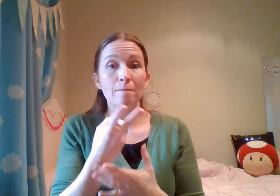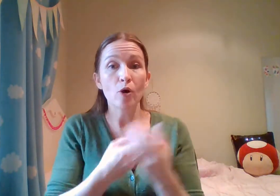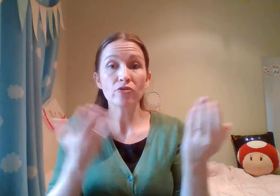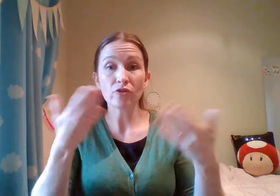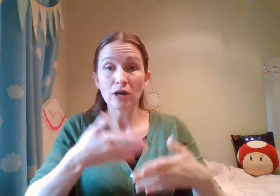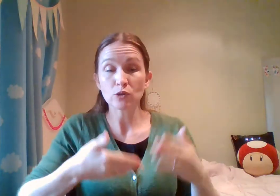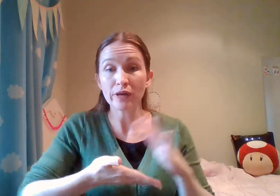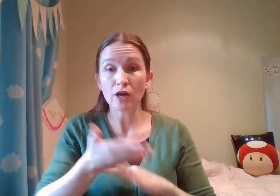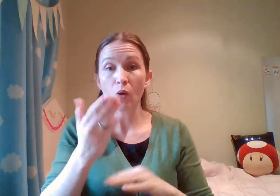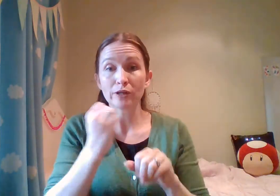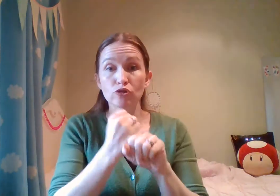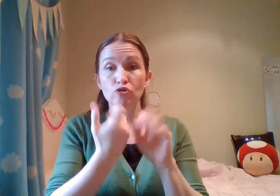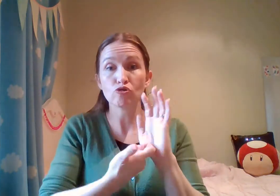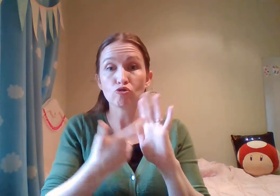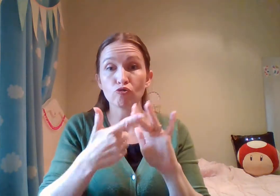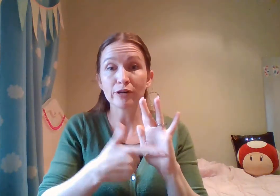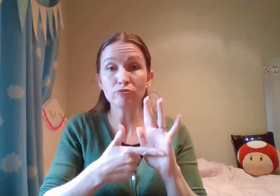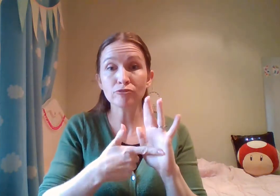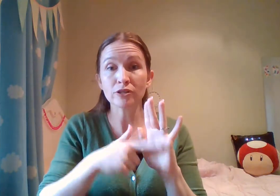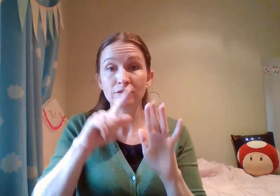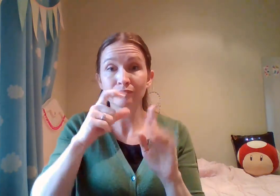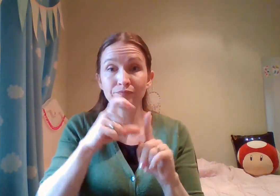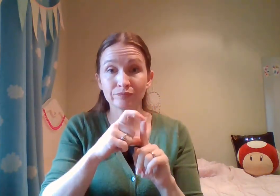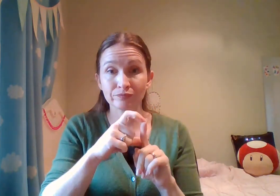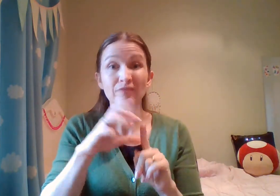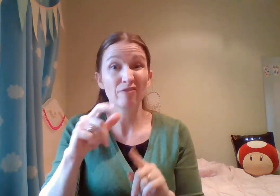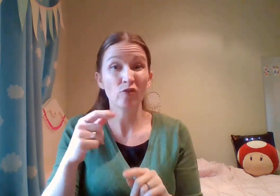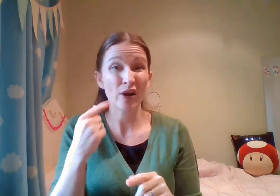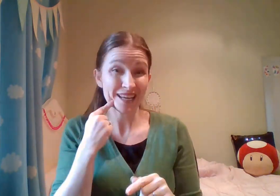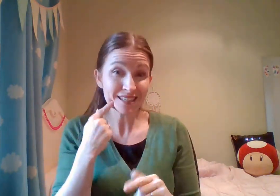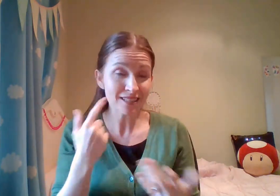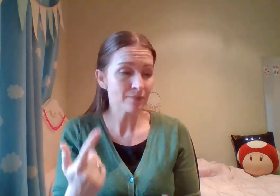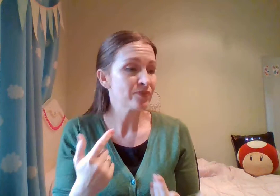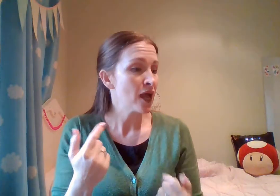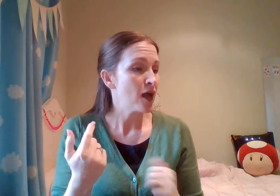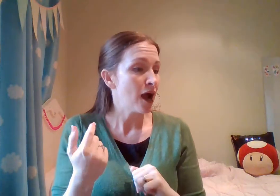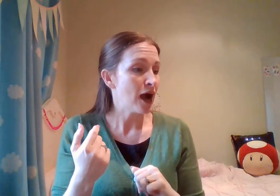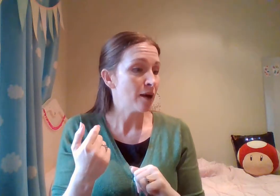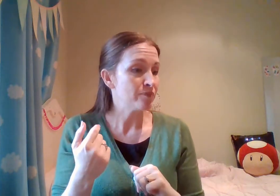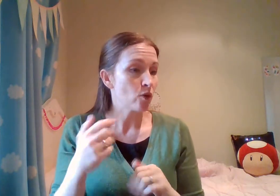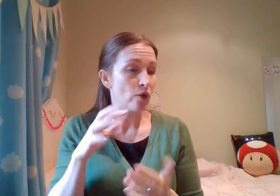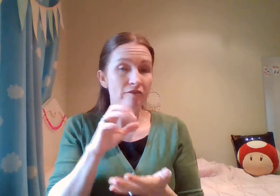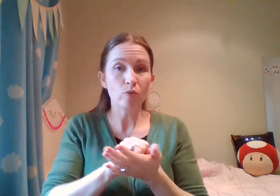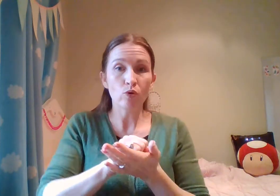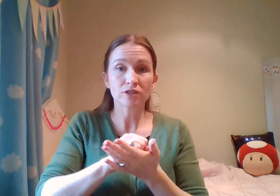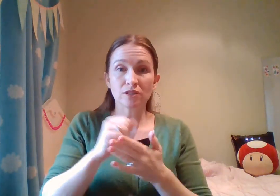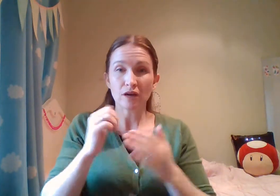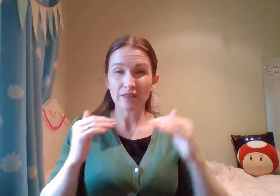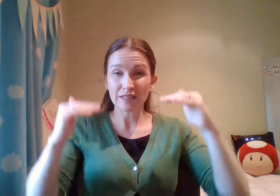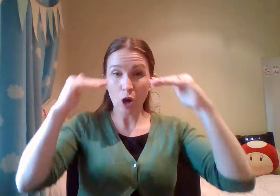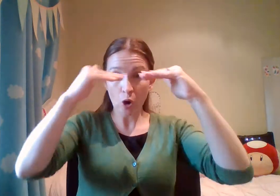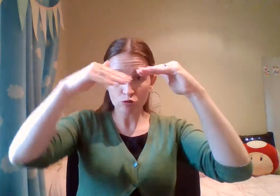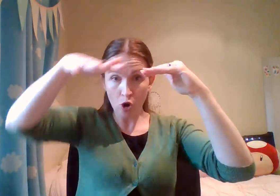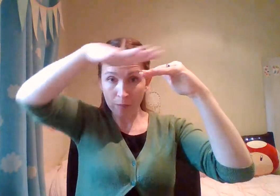both nights we are going to Grilled for ease. We have booked, I think there's a whole top